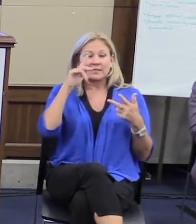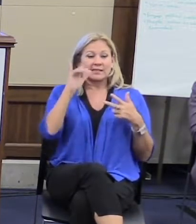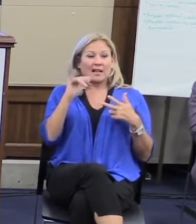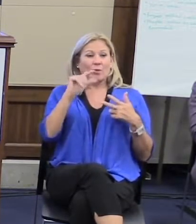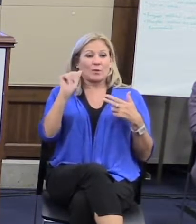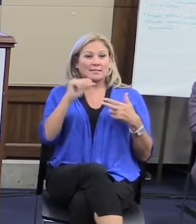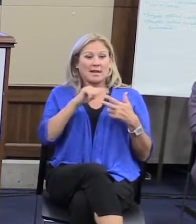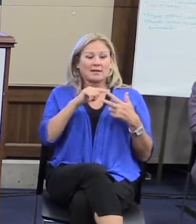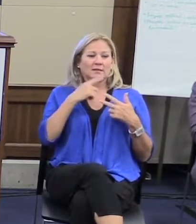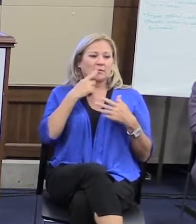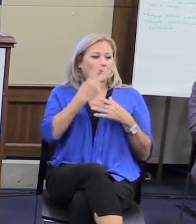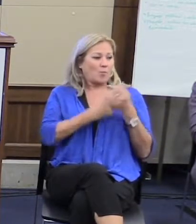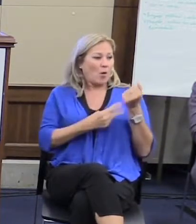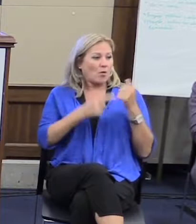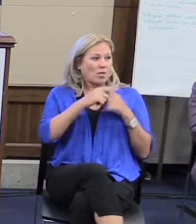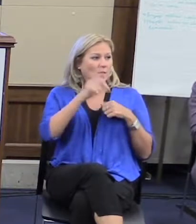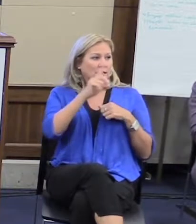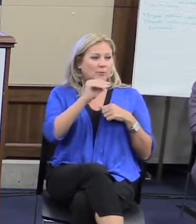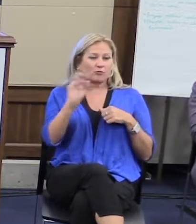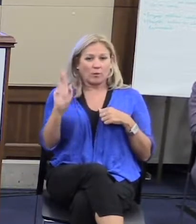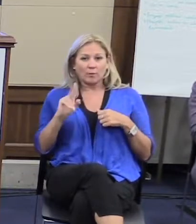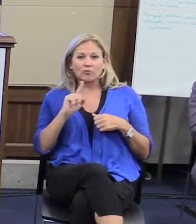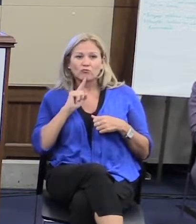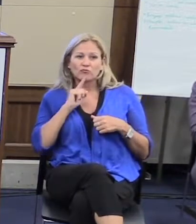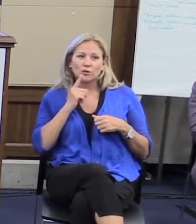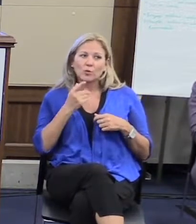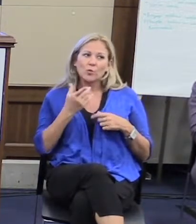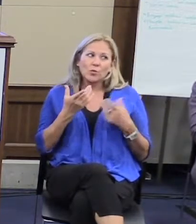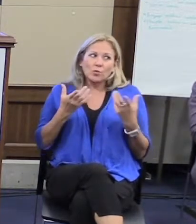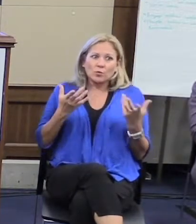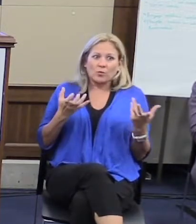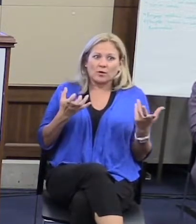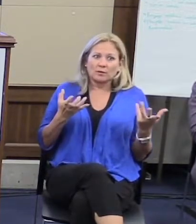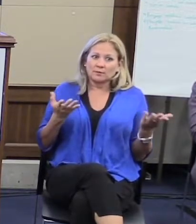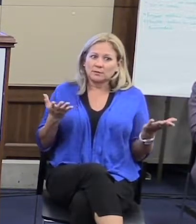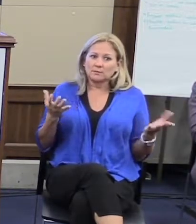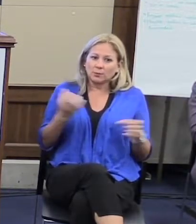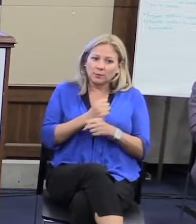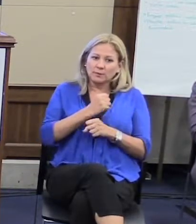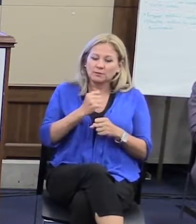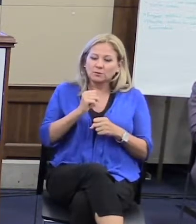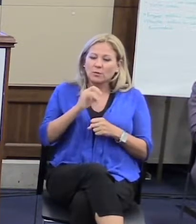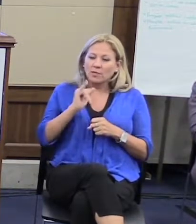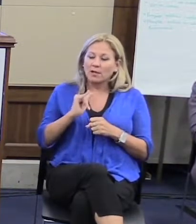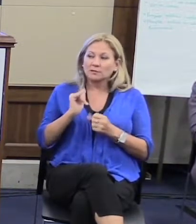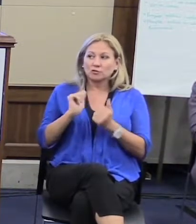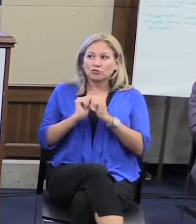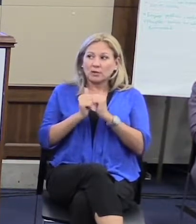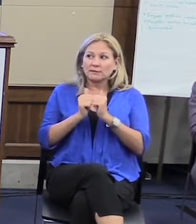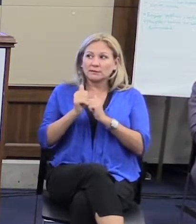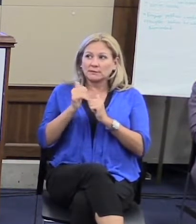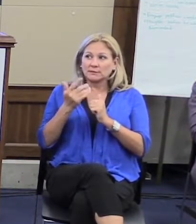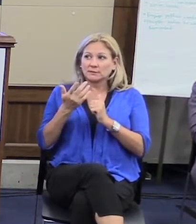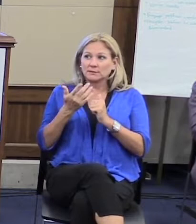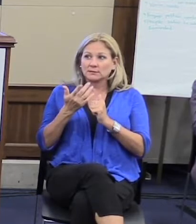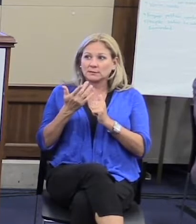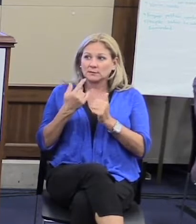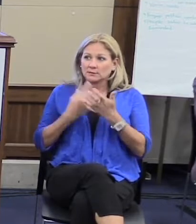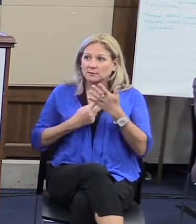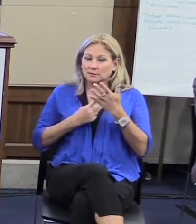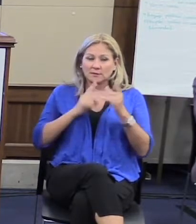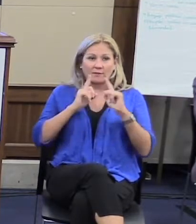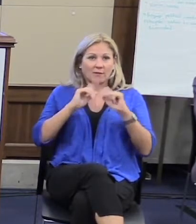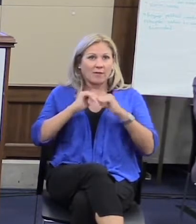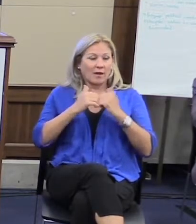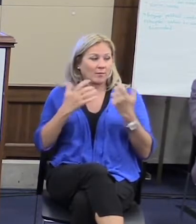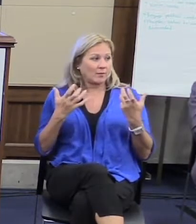Louisiana, both the Democrats and the Republicans really want to flip those seats, and that's a race where a conversation about how the most